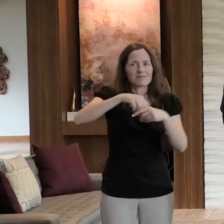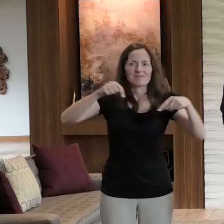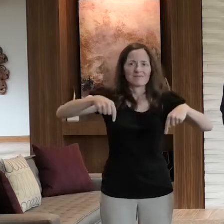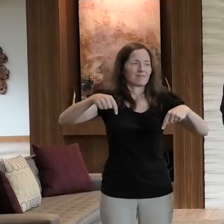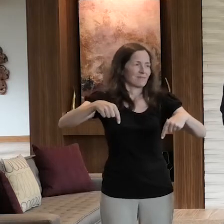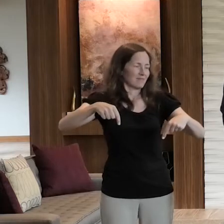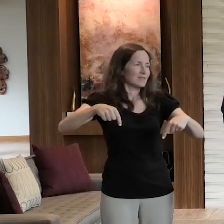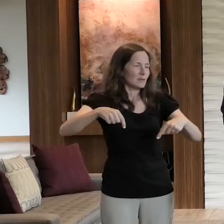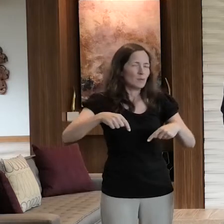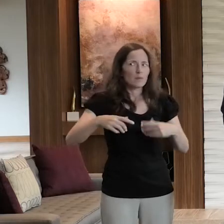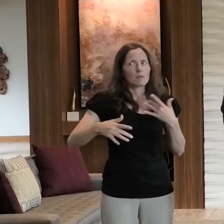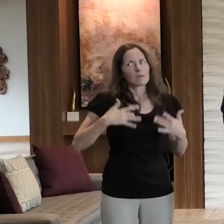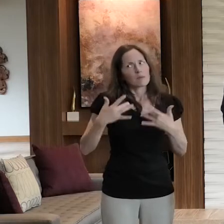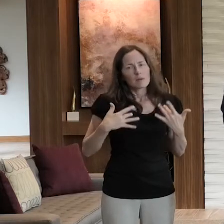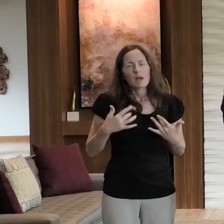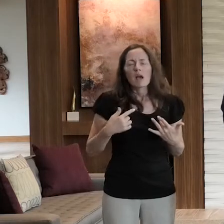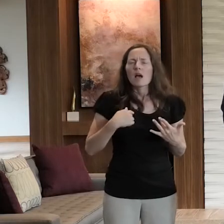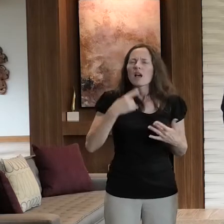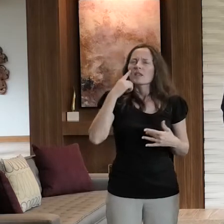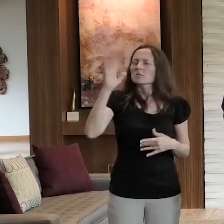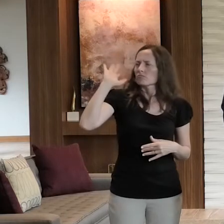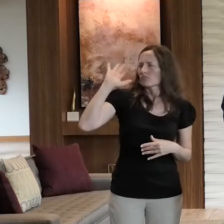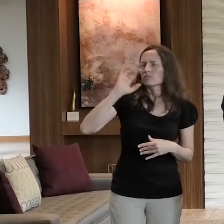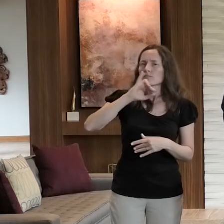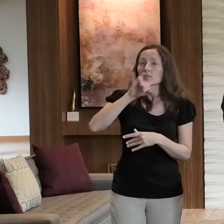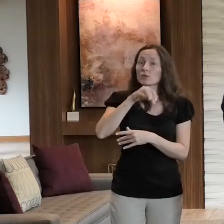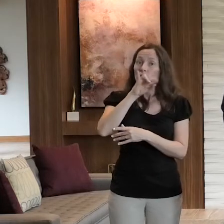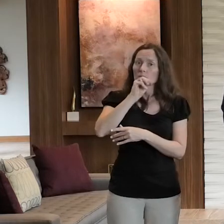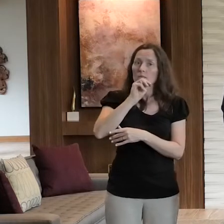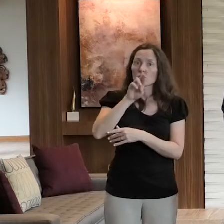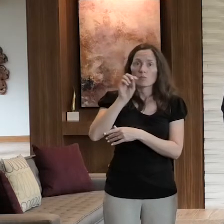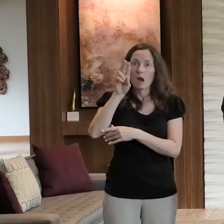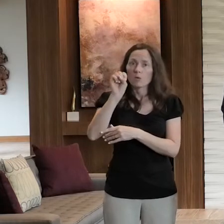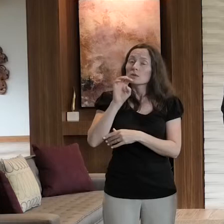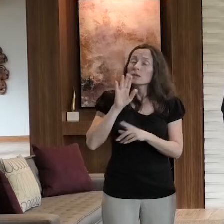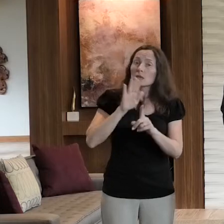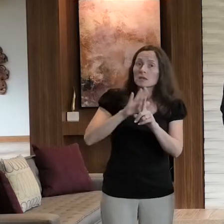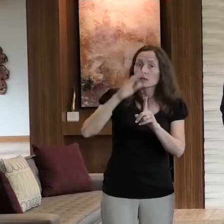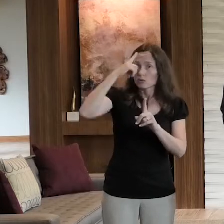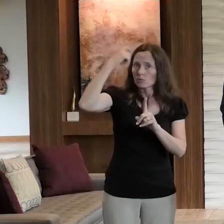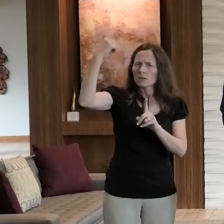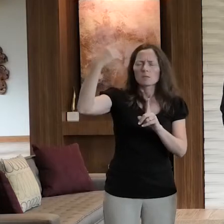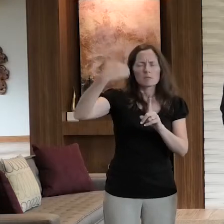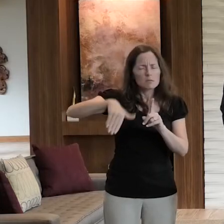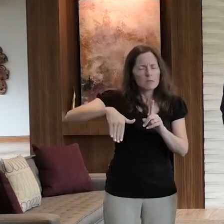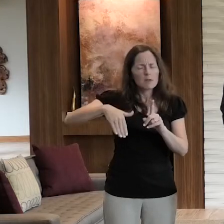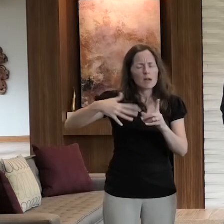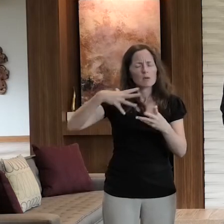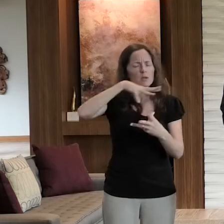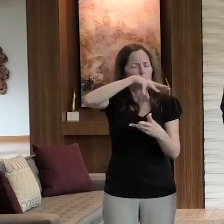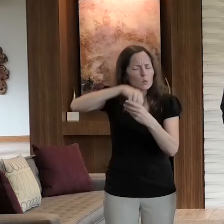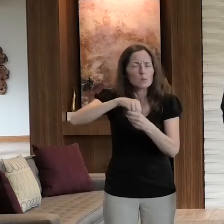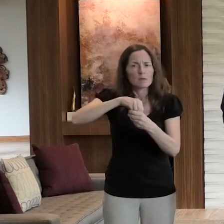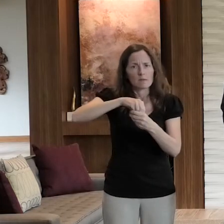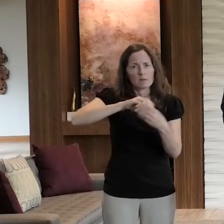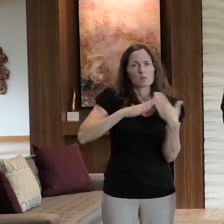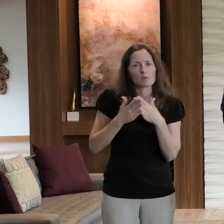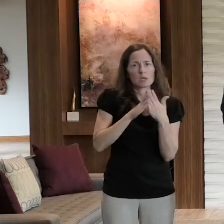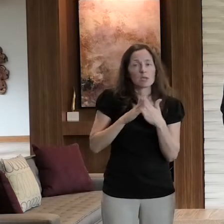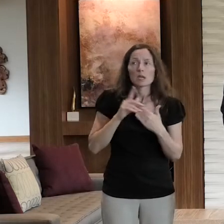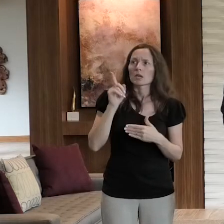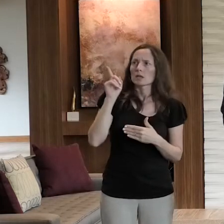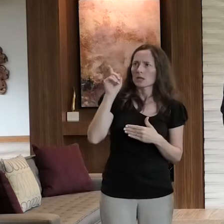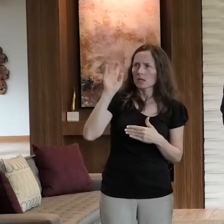exciting. I think Jim Rouse wanted this to be an inclusive community, and he was doing affordable housing before it was required of anyone.